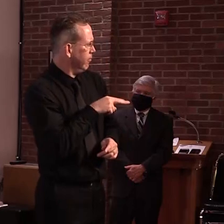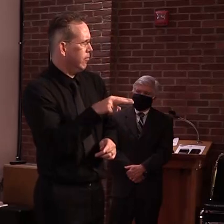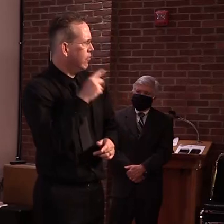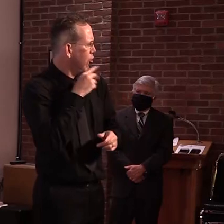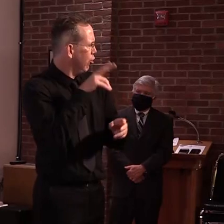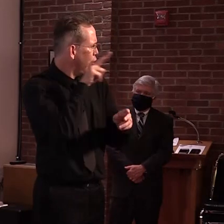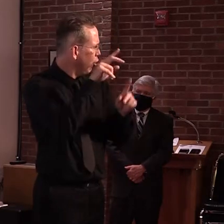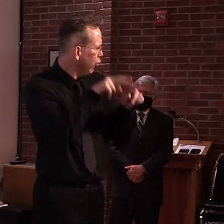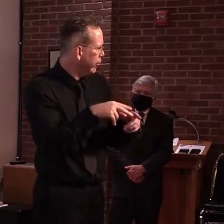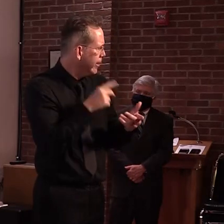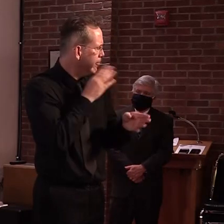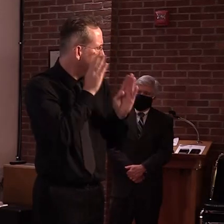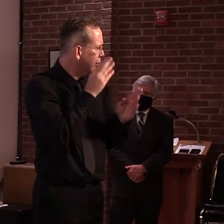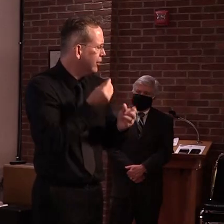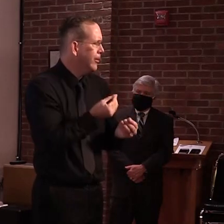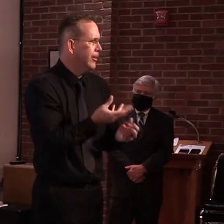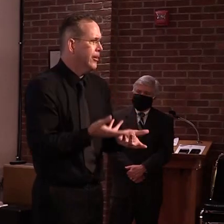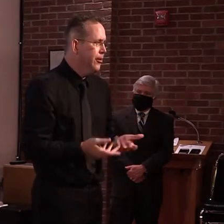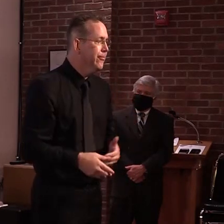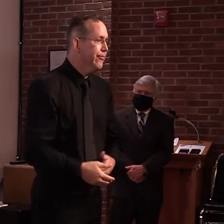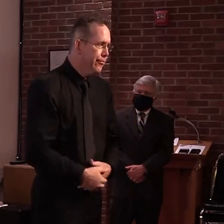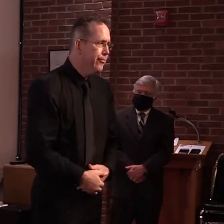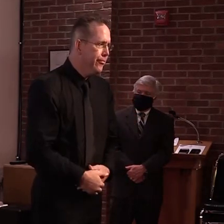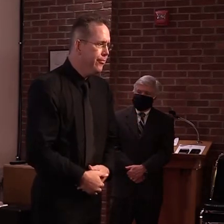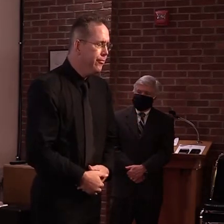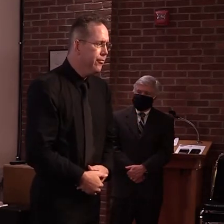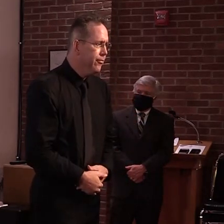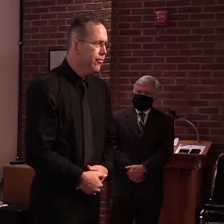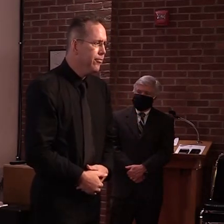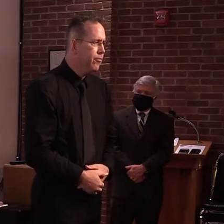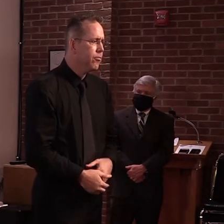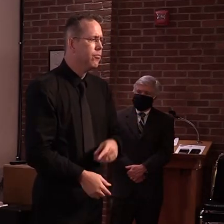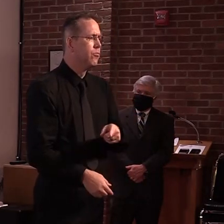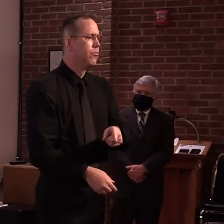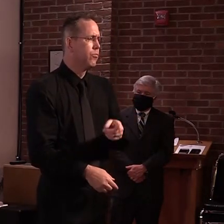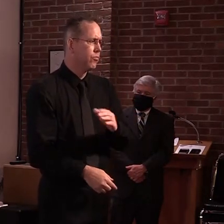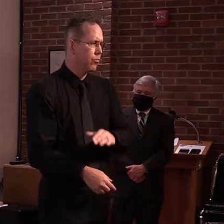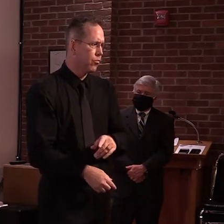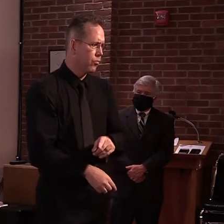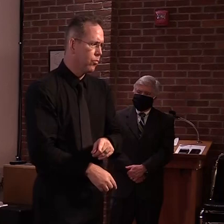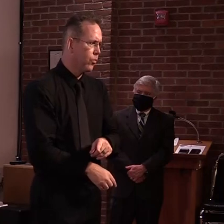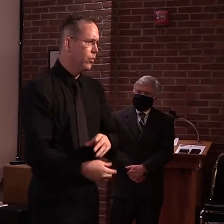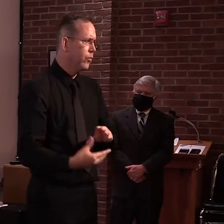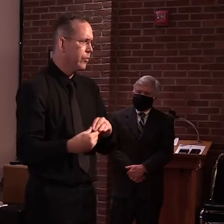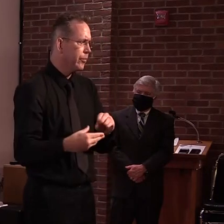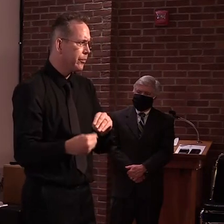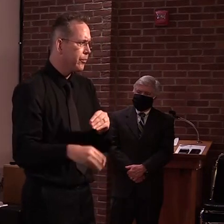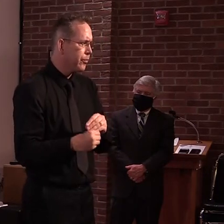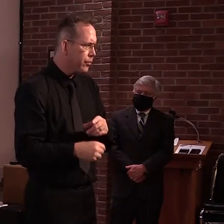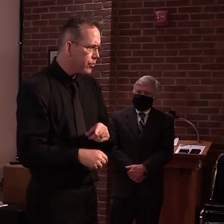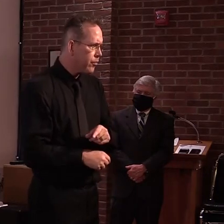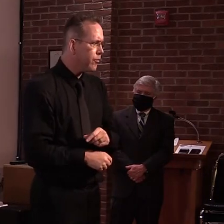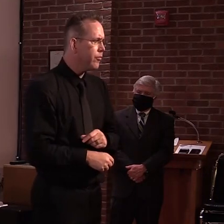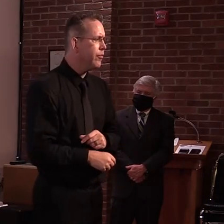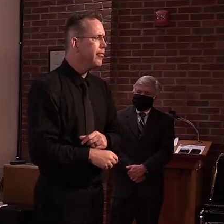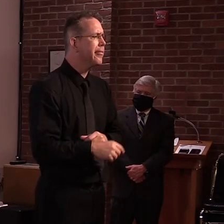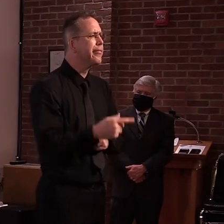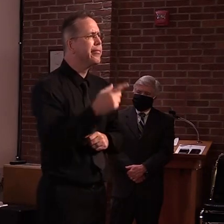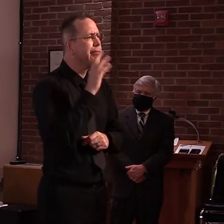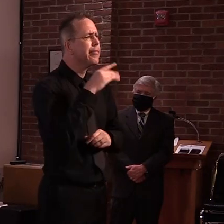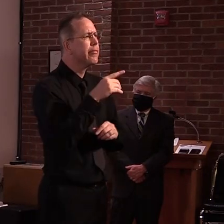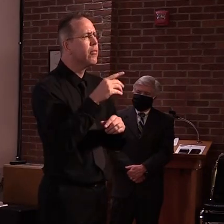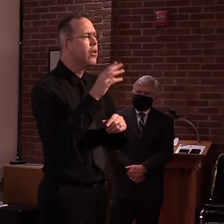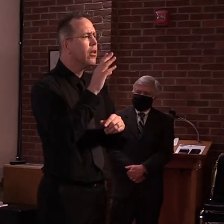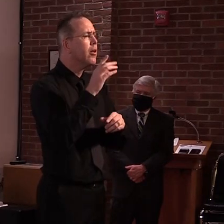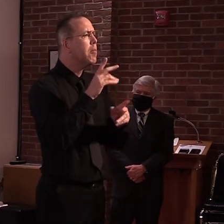wanted to speak a little bit to, you talk about, you know, people making deliveries and employees not wearing masks. Our guidance is